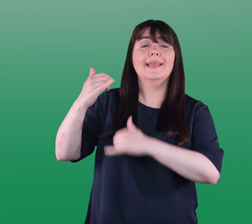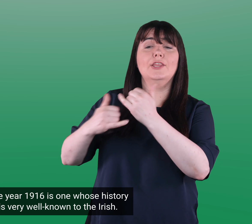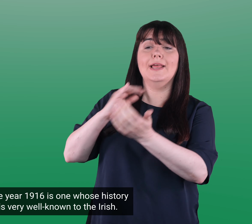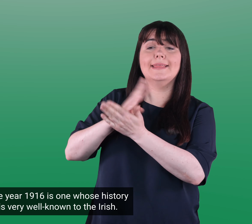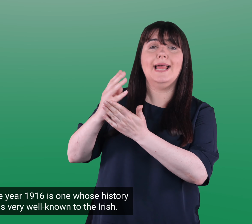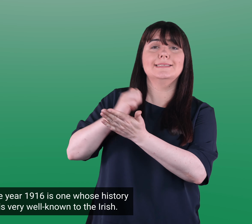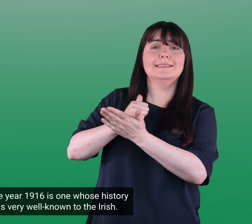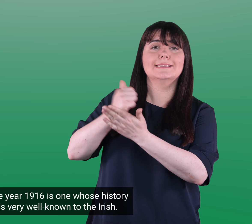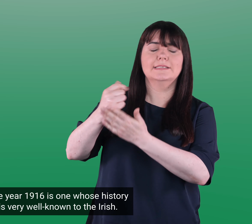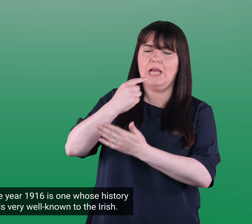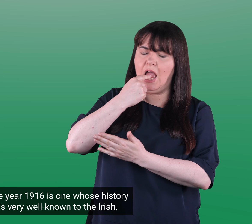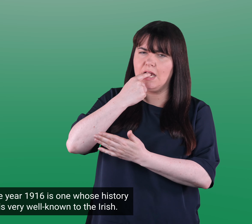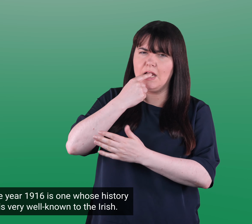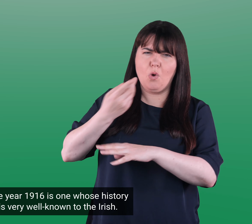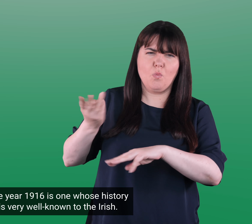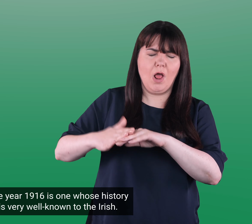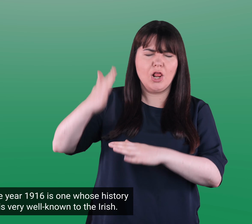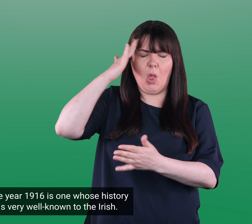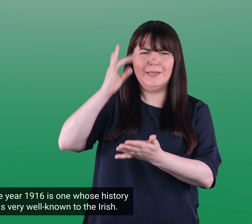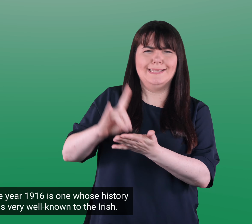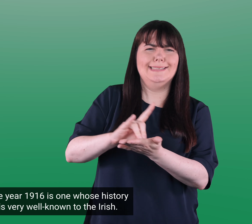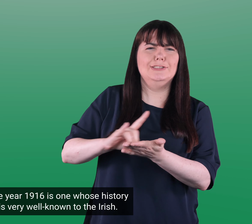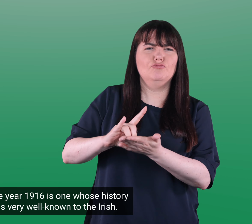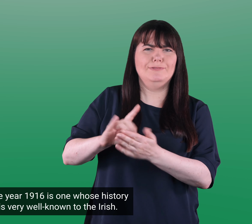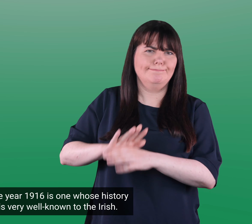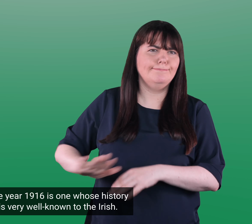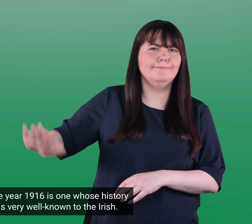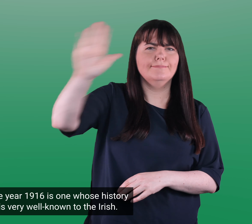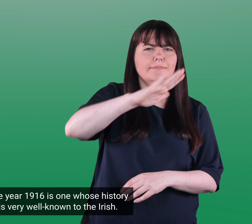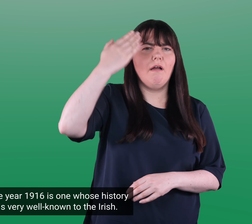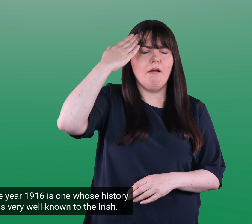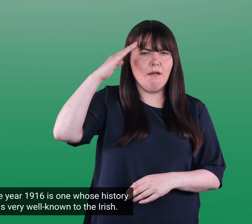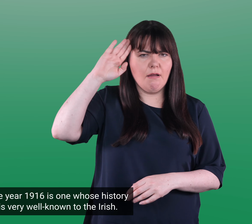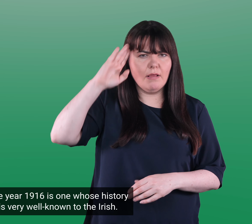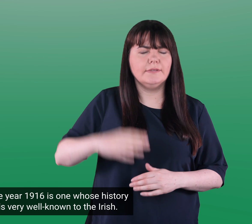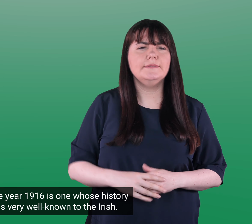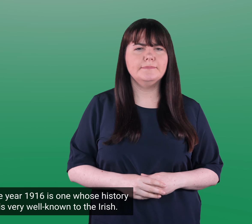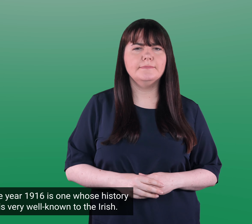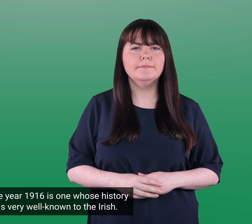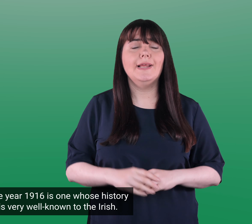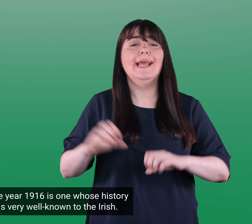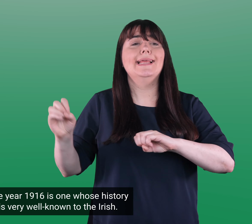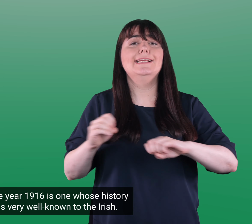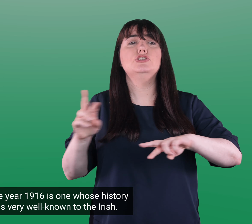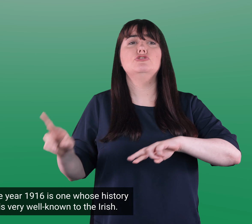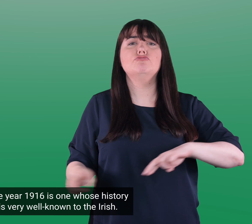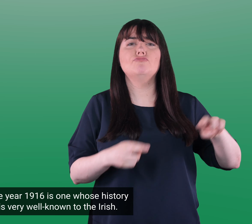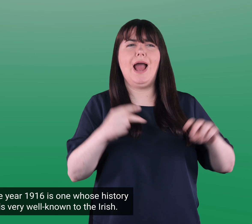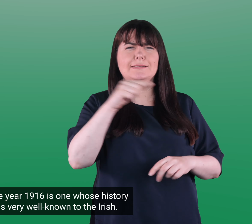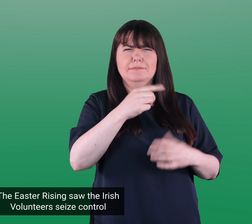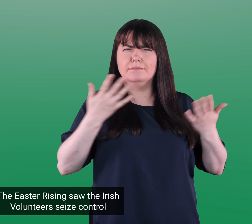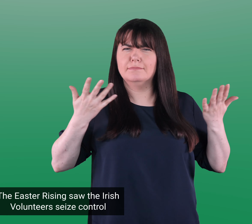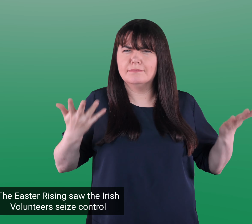The year 1916 is one whose history is very well known to the Irish. The Easter